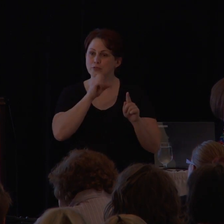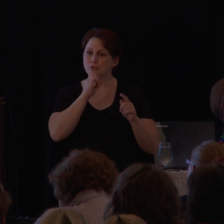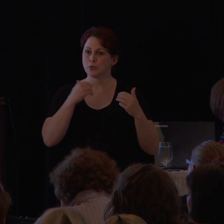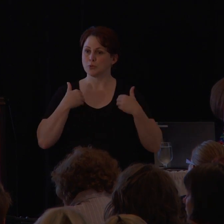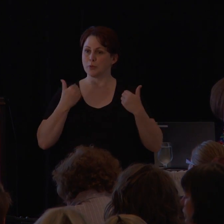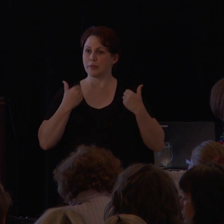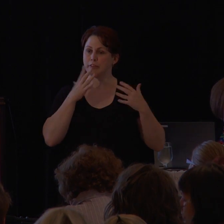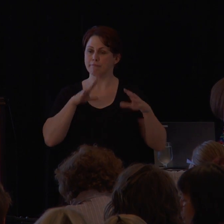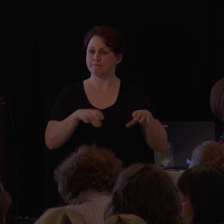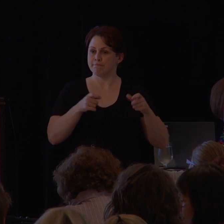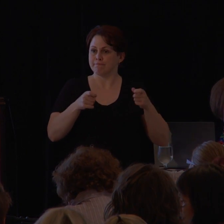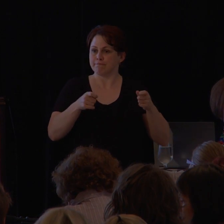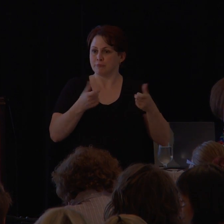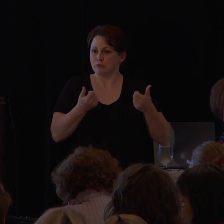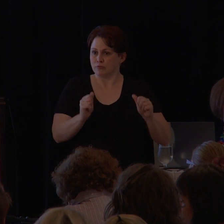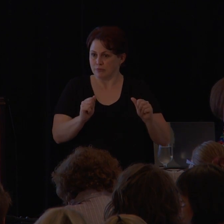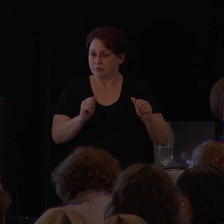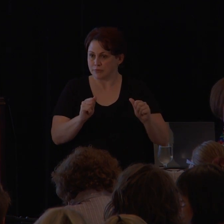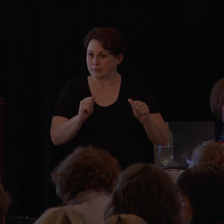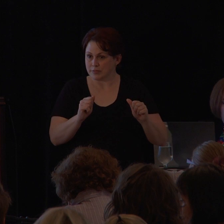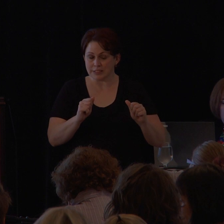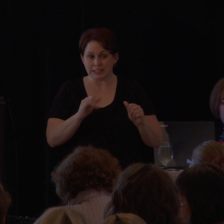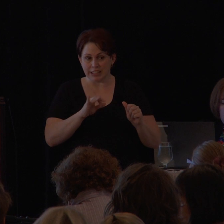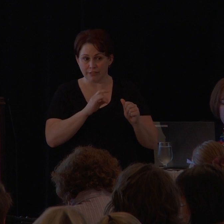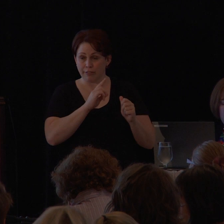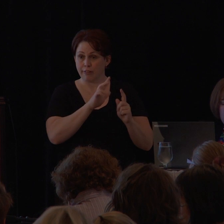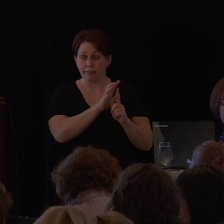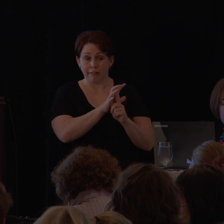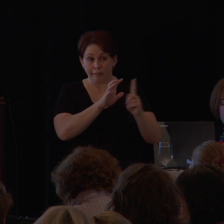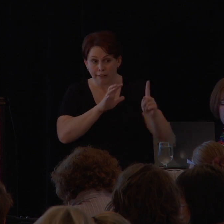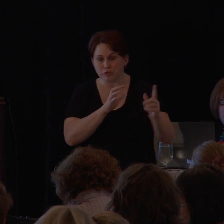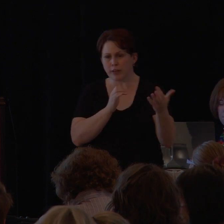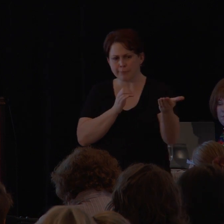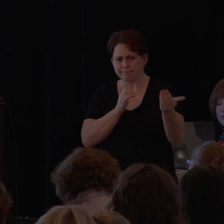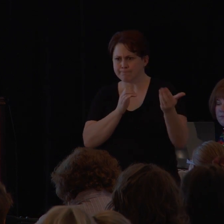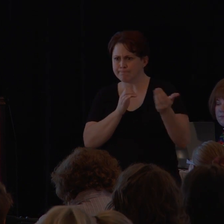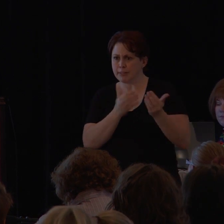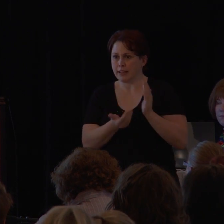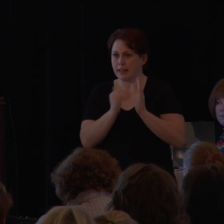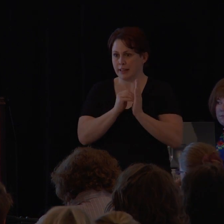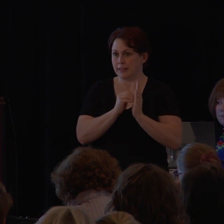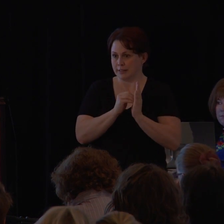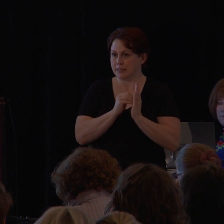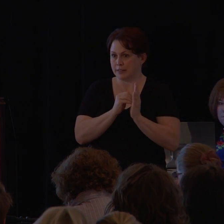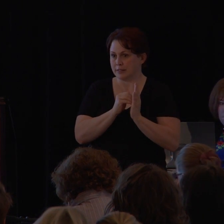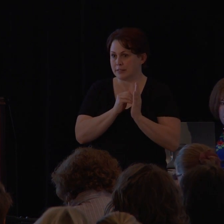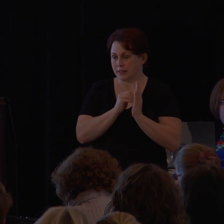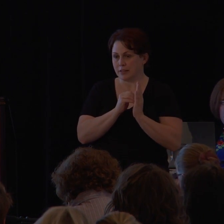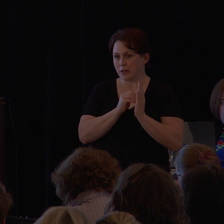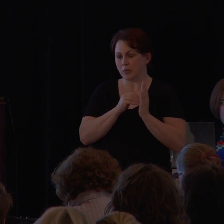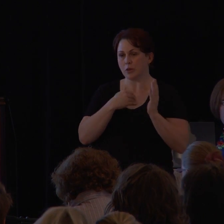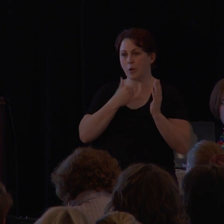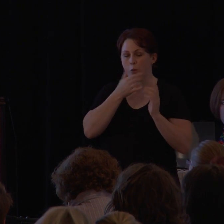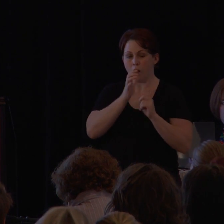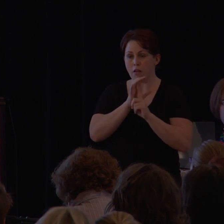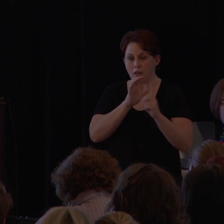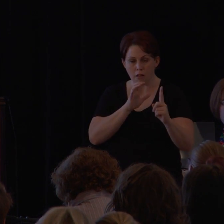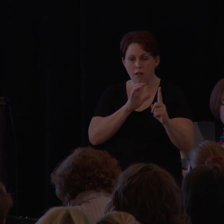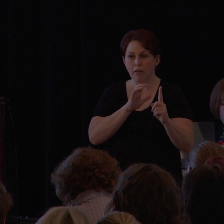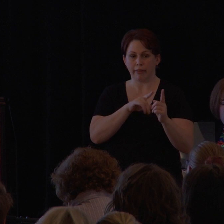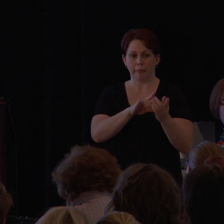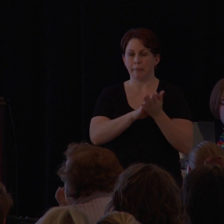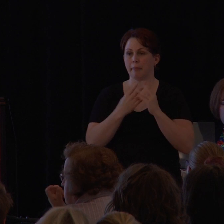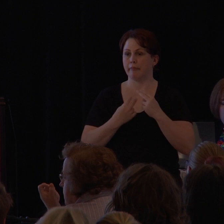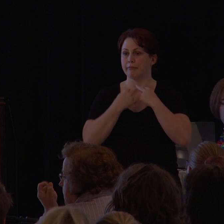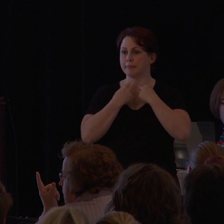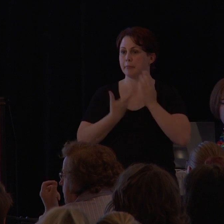and tries to reintegrate people back into the community in a way that's obviously without re-victimizing the victim